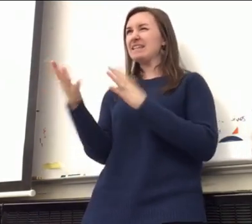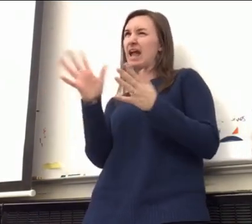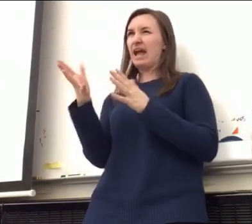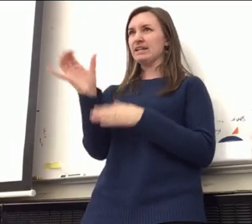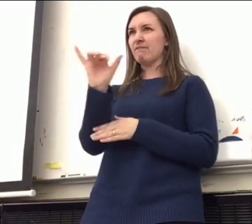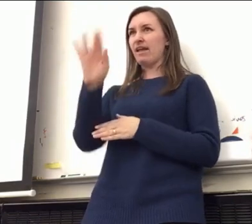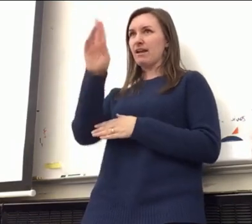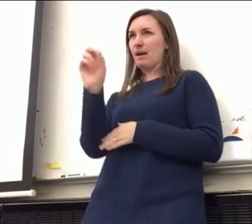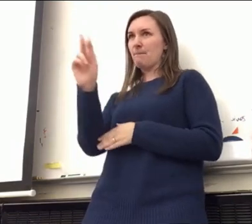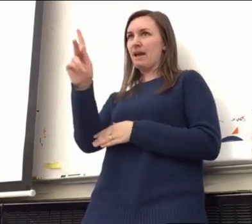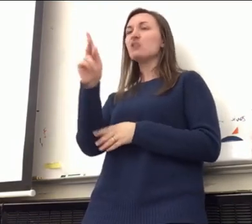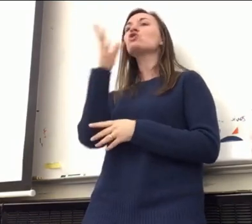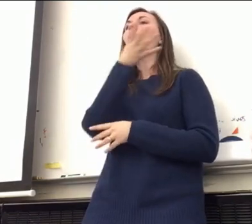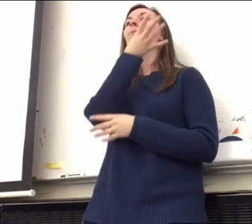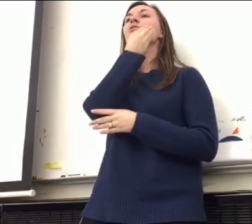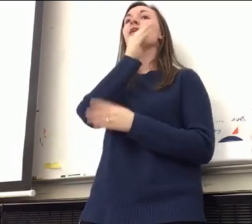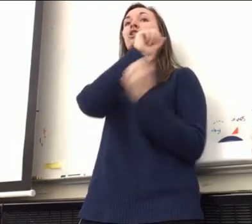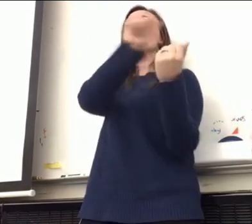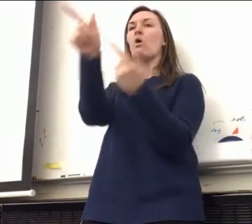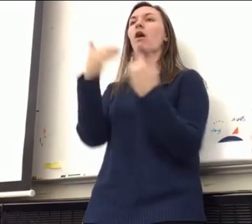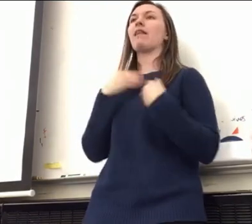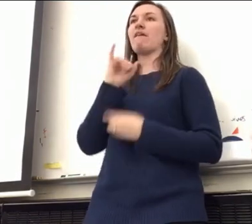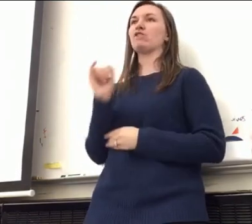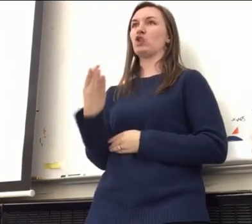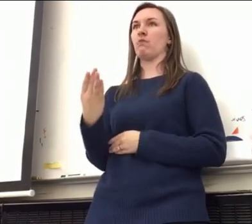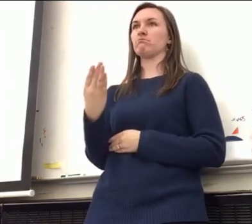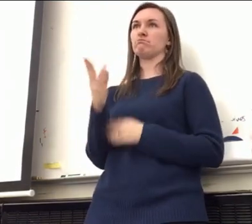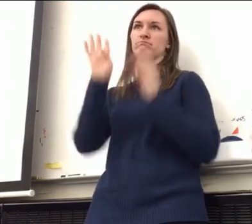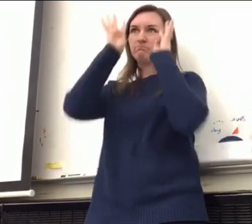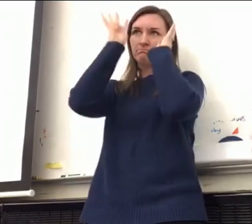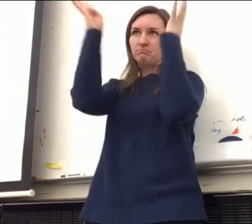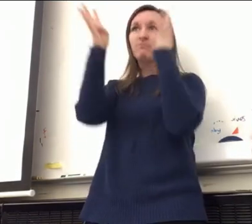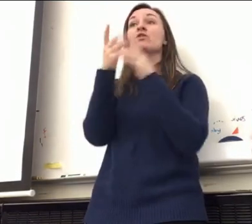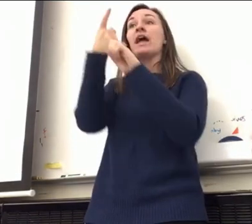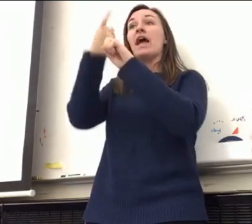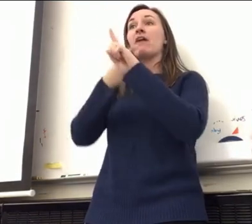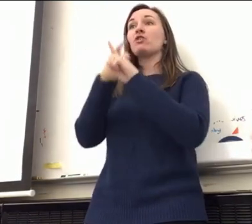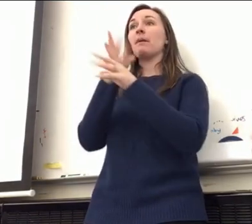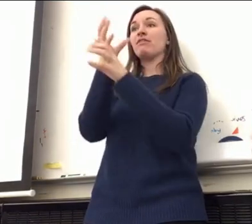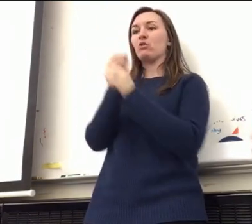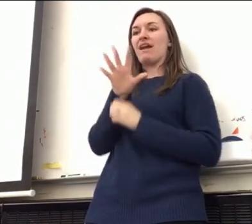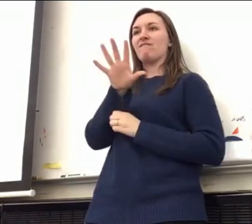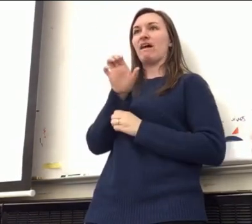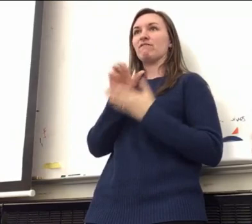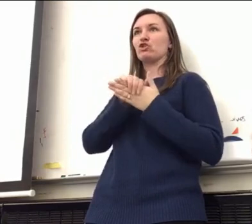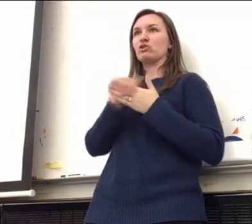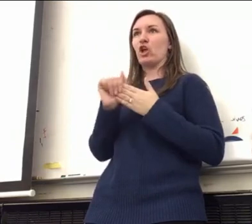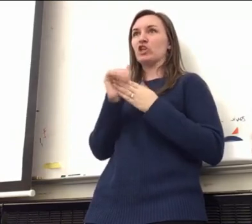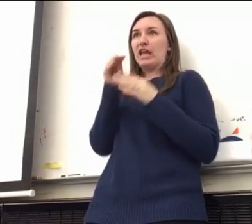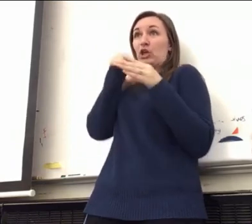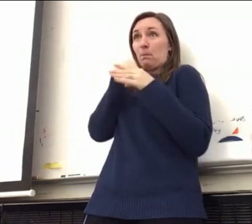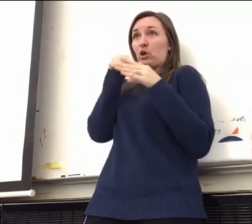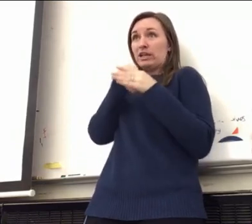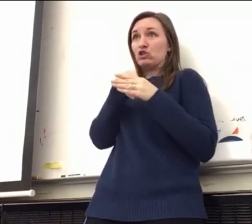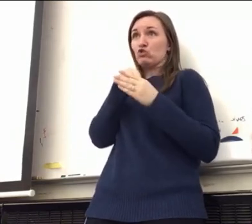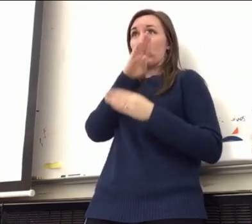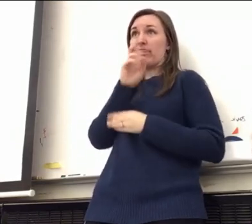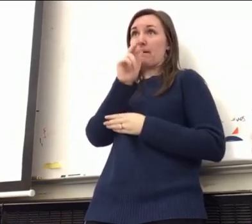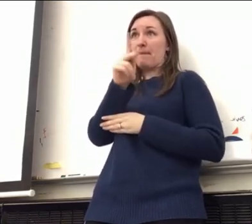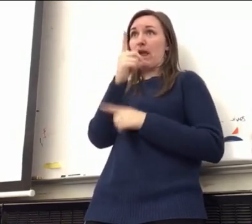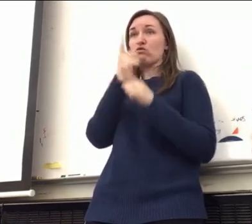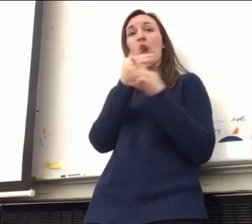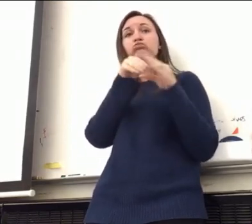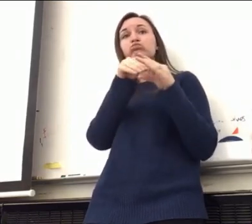Now, I want you to pretend that all of you guys have a job, okay? Every month you get $500 and you put it into a bank, okay? So